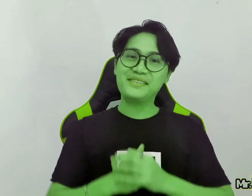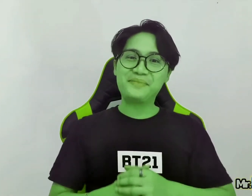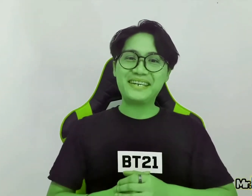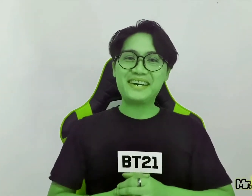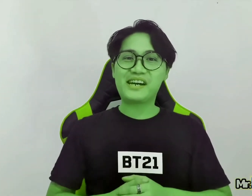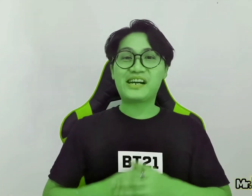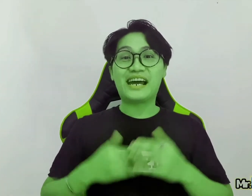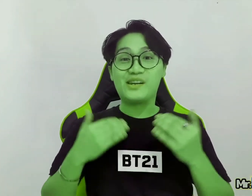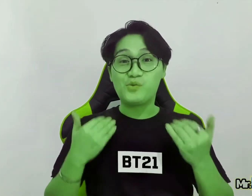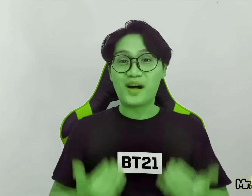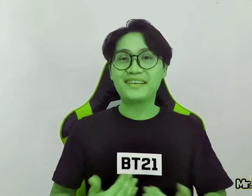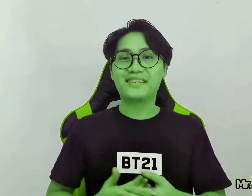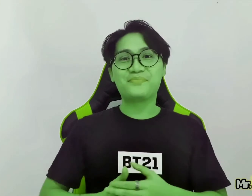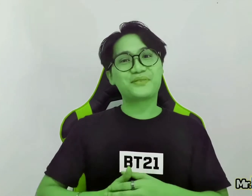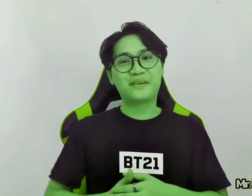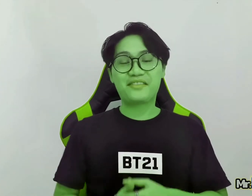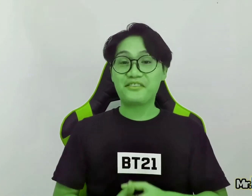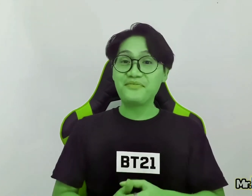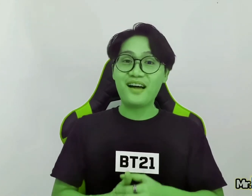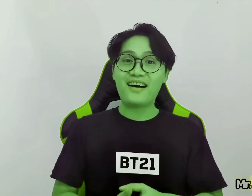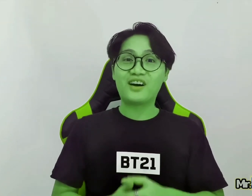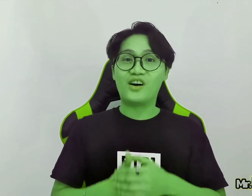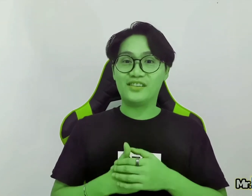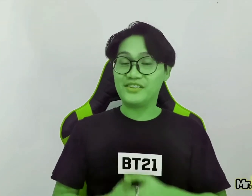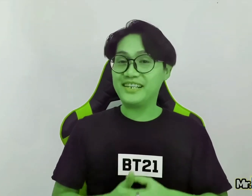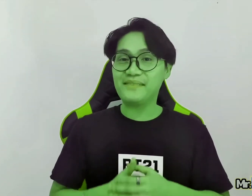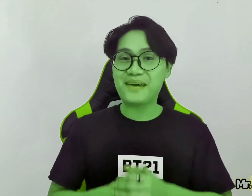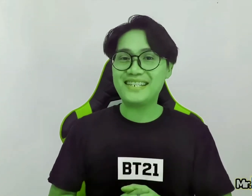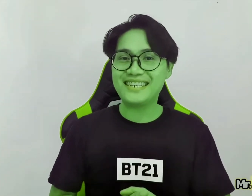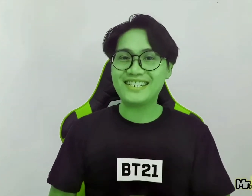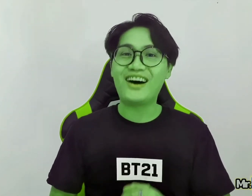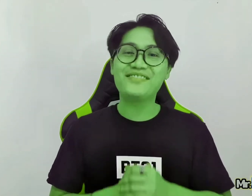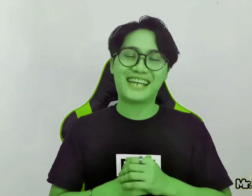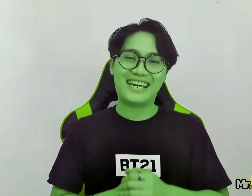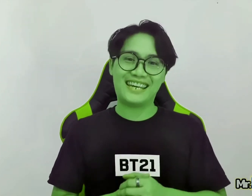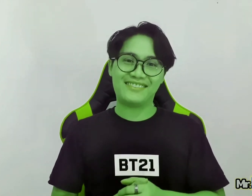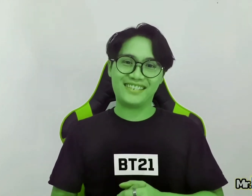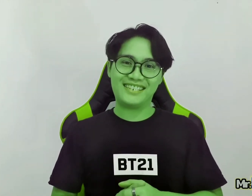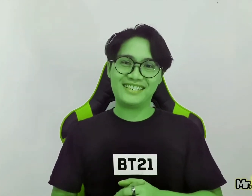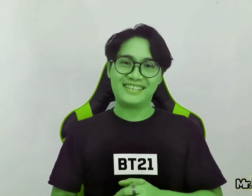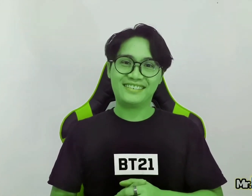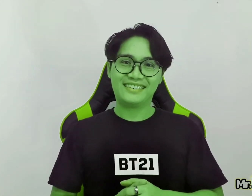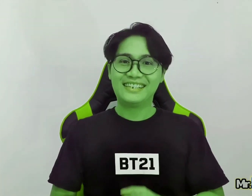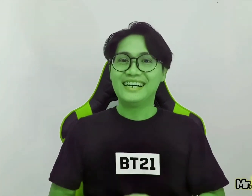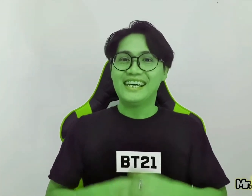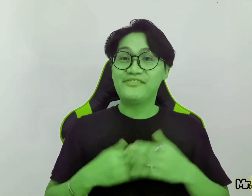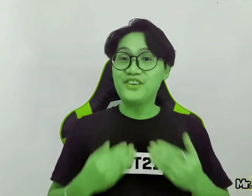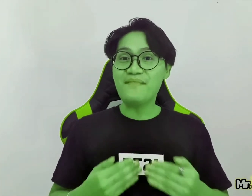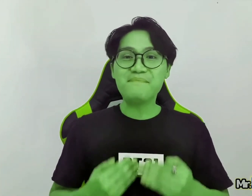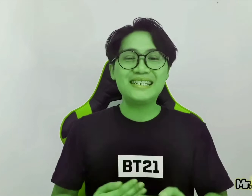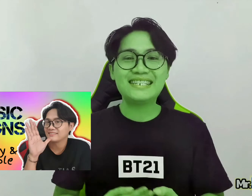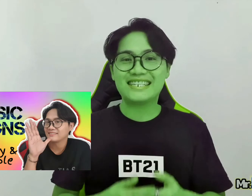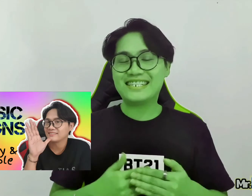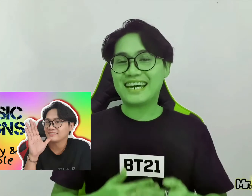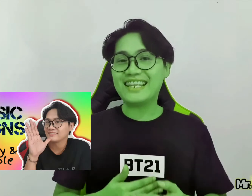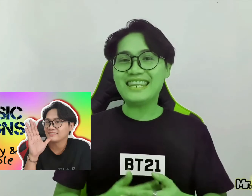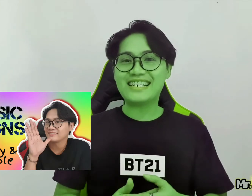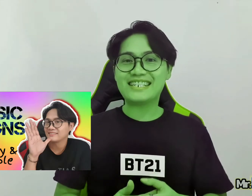Mr. V here, and welcome to my third vlog on learning the basics of sign language. If you have missed the second lesson